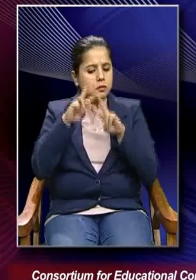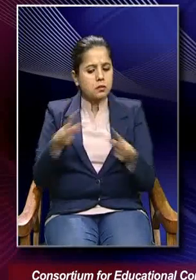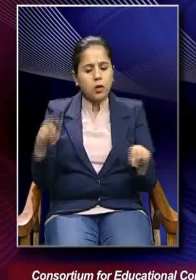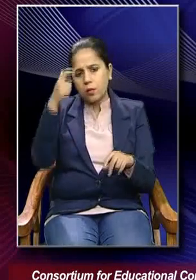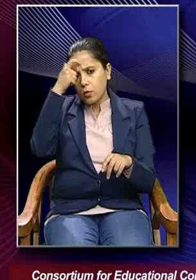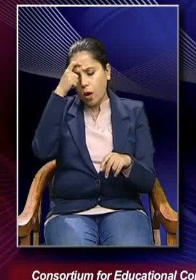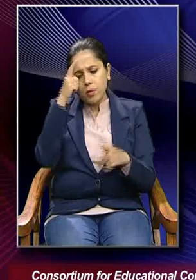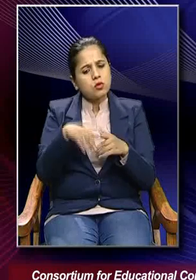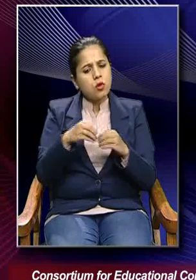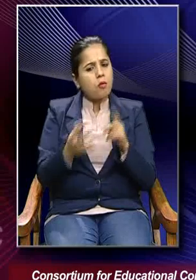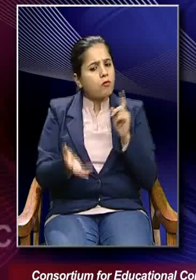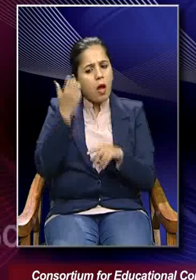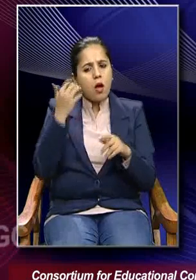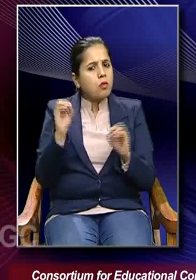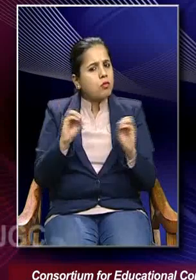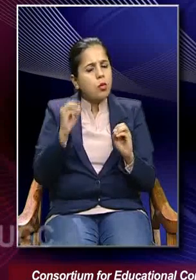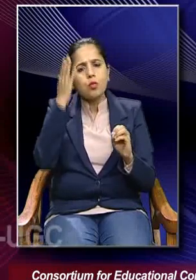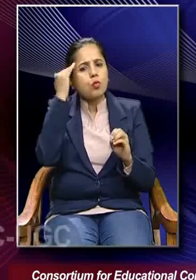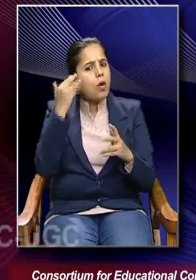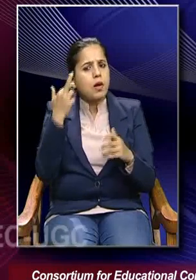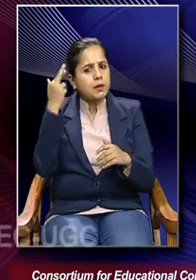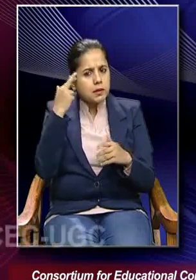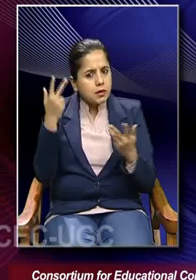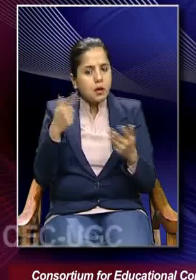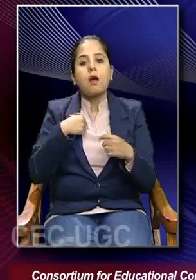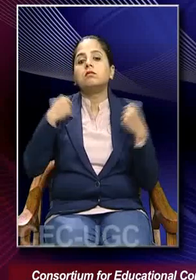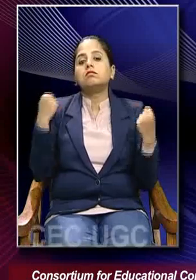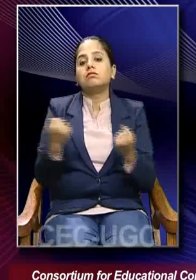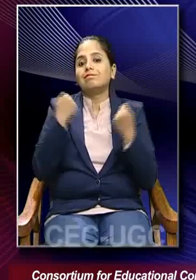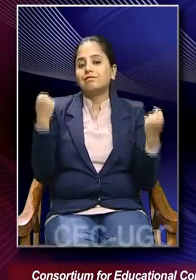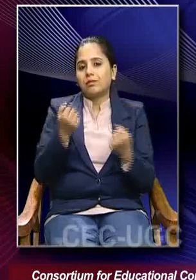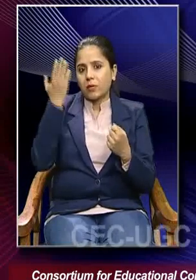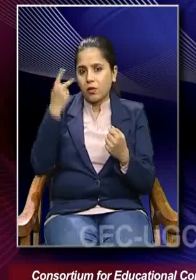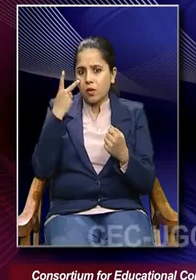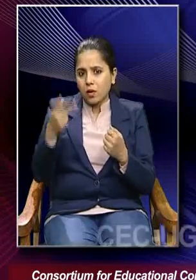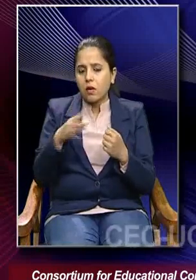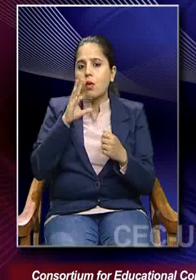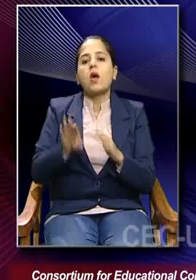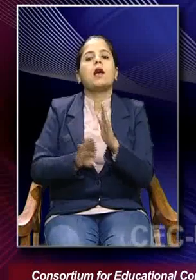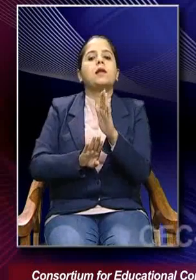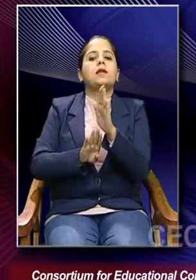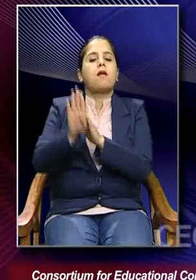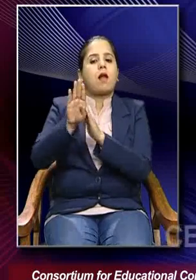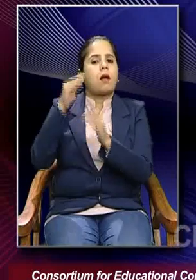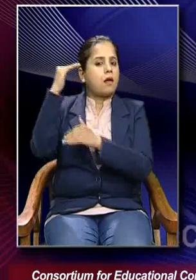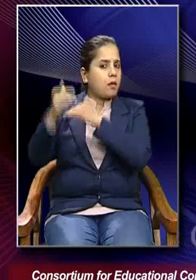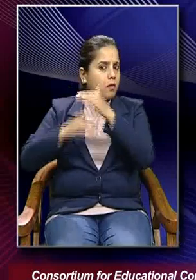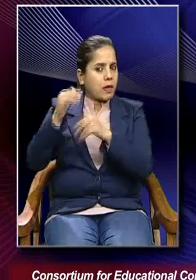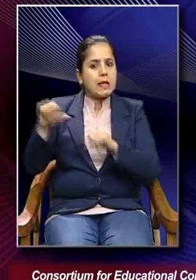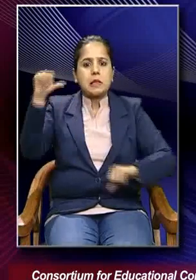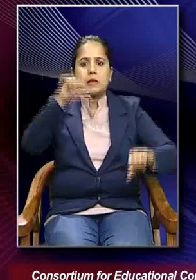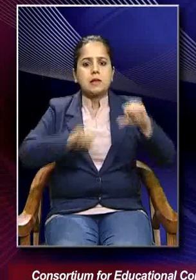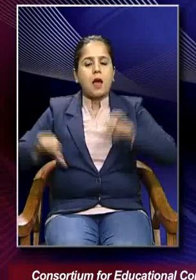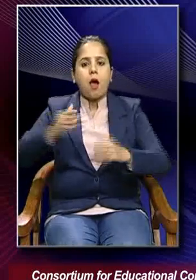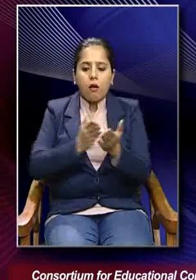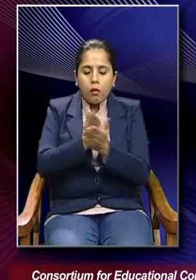the problem of unemployment. So the effort was towards development of a scientific